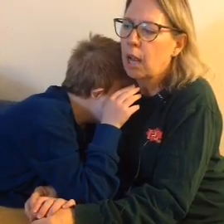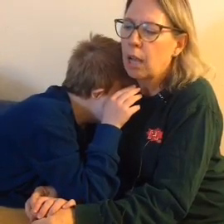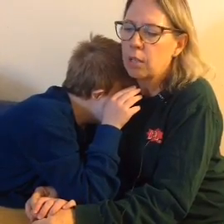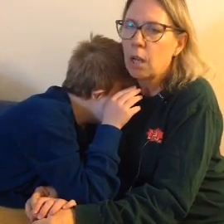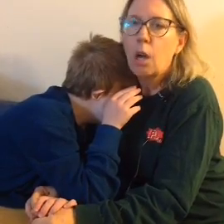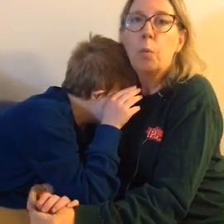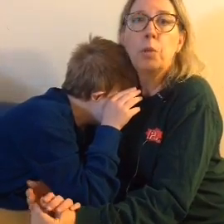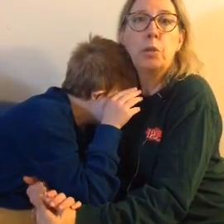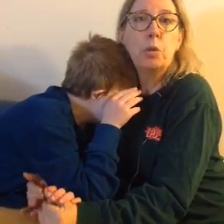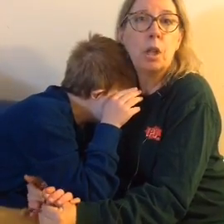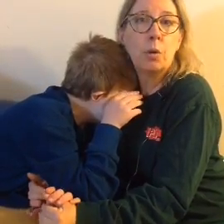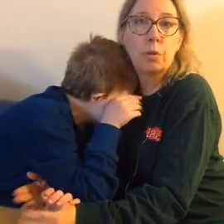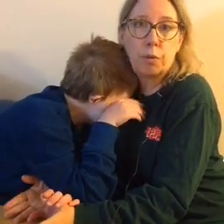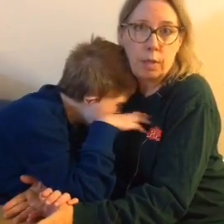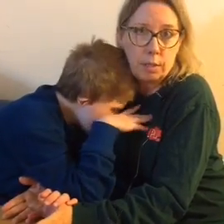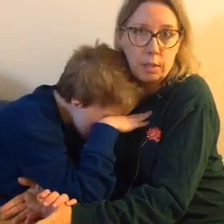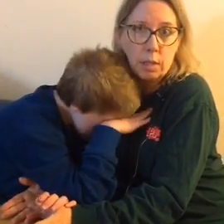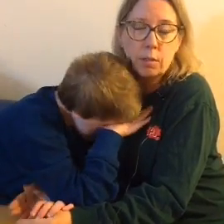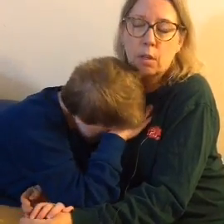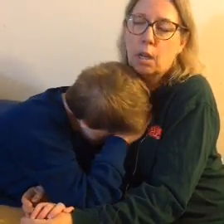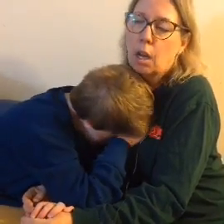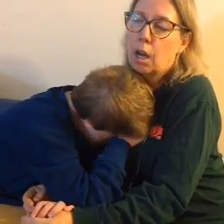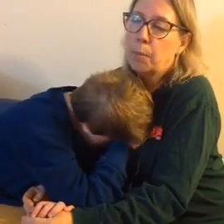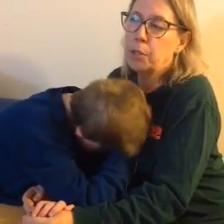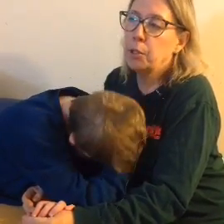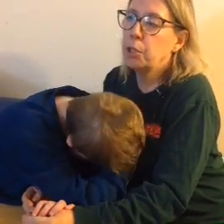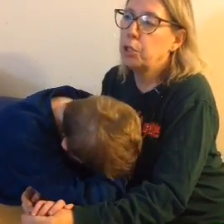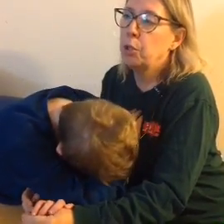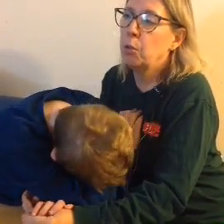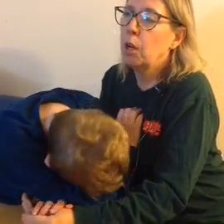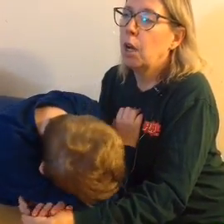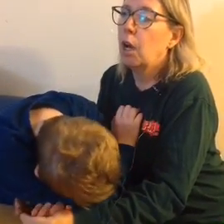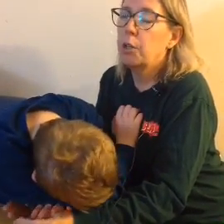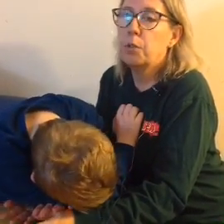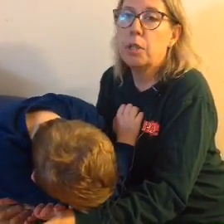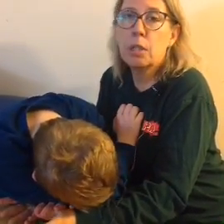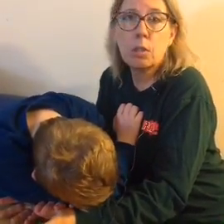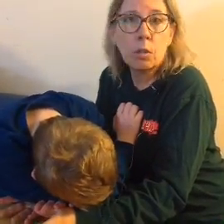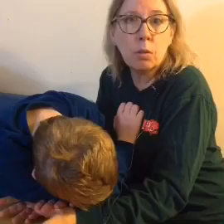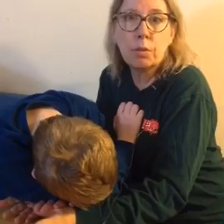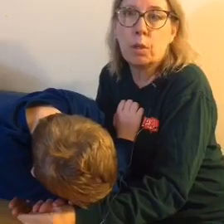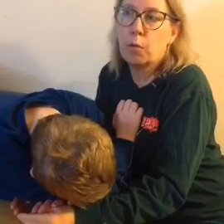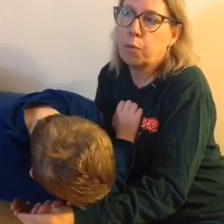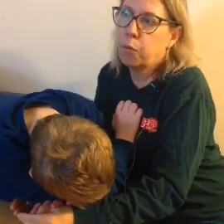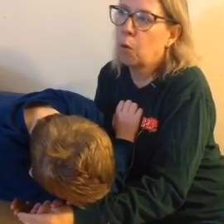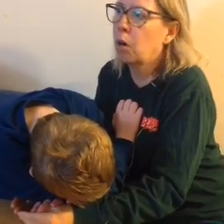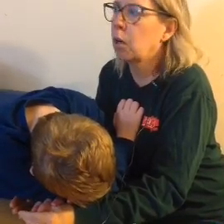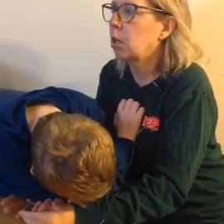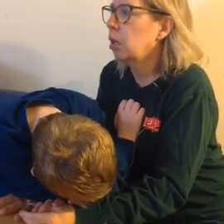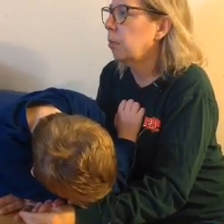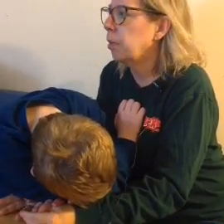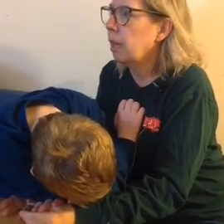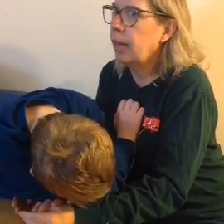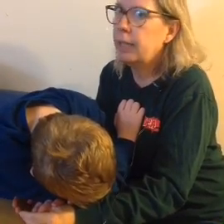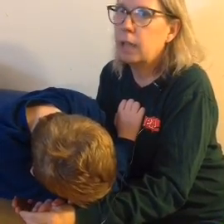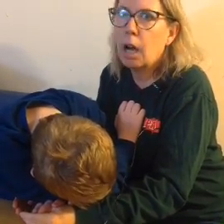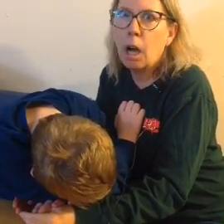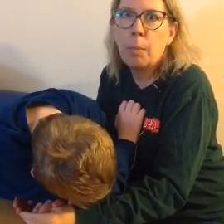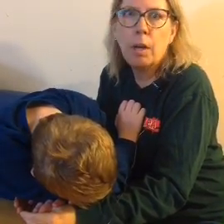as, we'll do clothes, for instance, but you could do utensils, fork, plate, cup. You